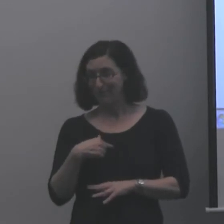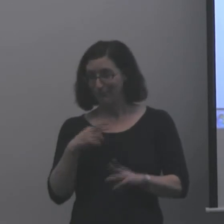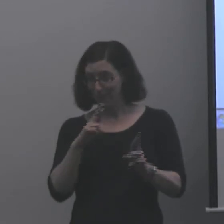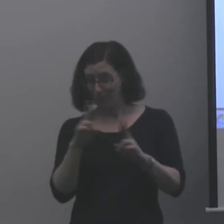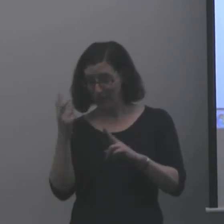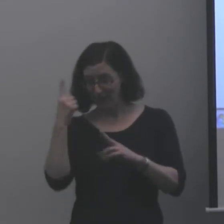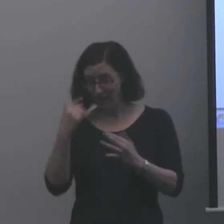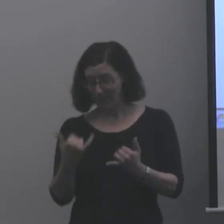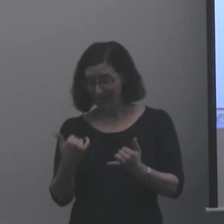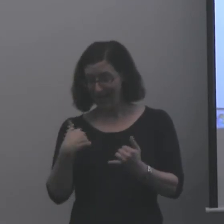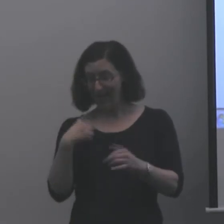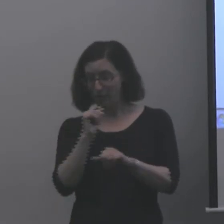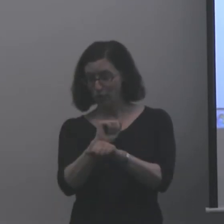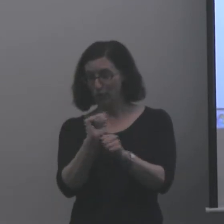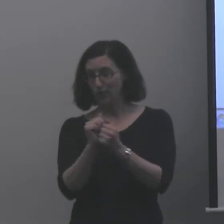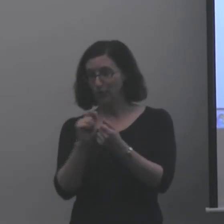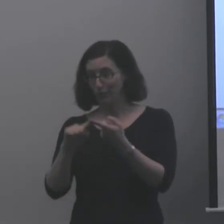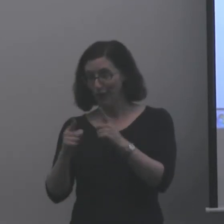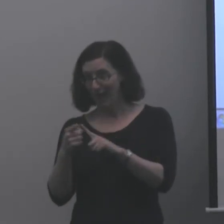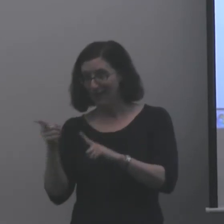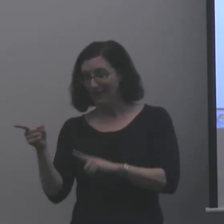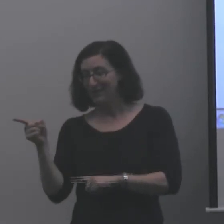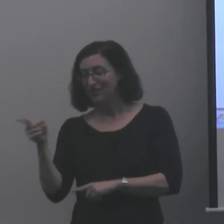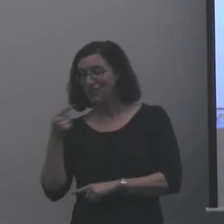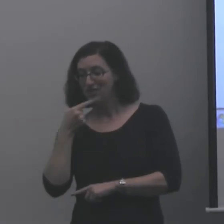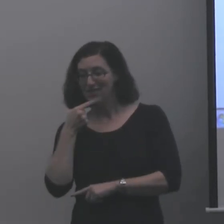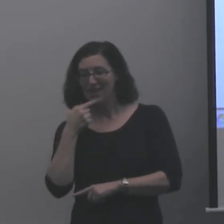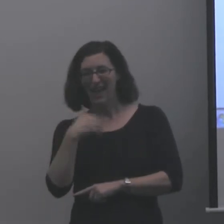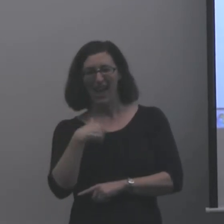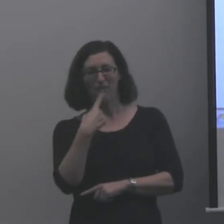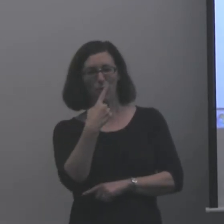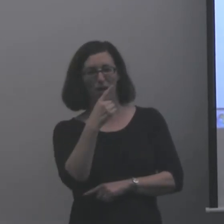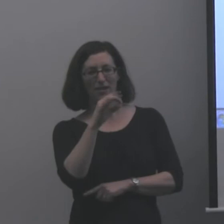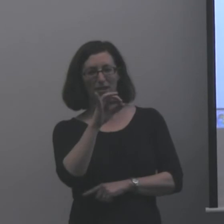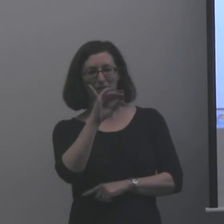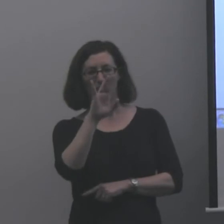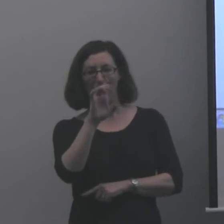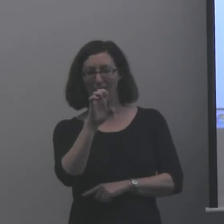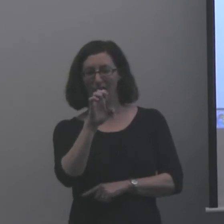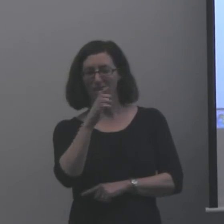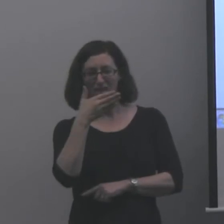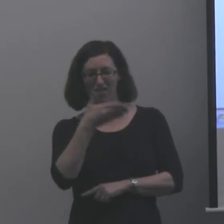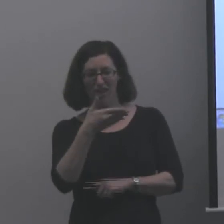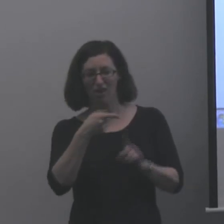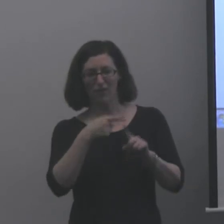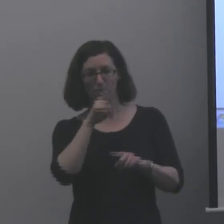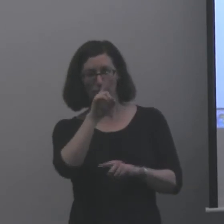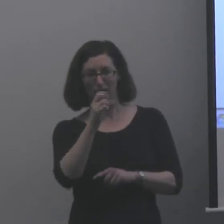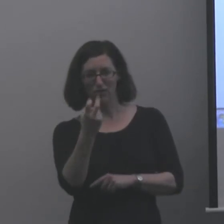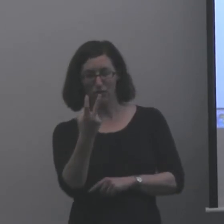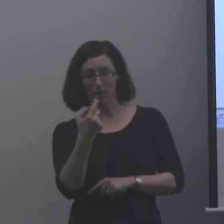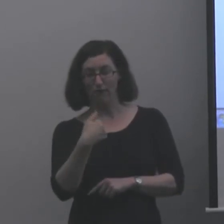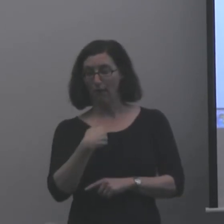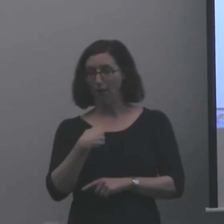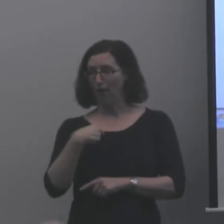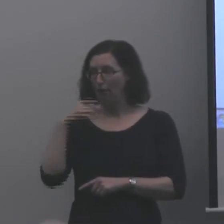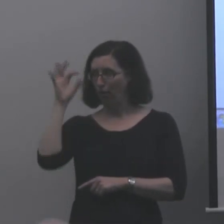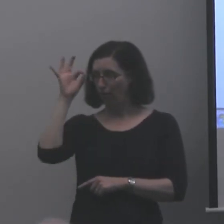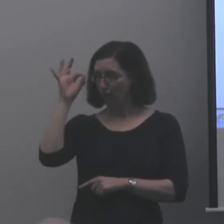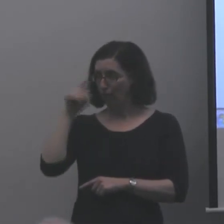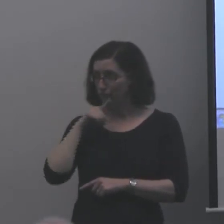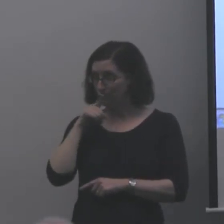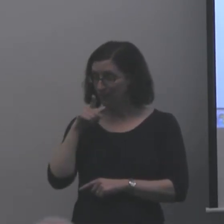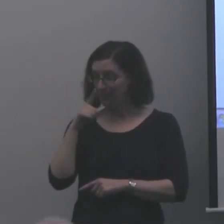with my colleague, and she said, "Oh, there's this file there from 2012." I didn't know that it was there. Somebody that I was